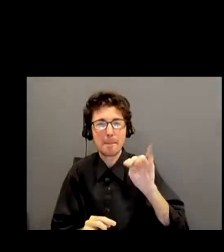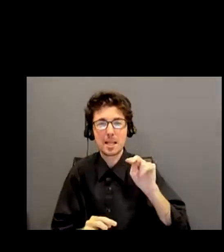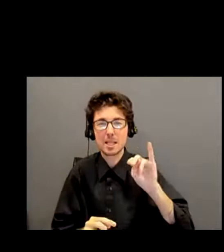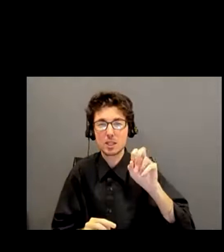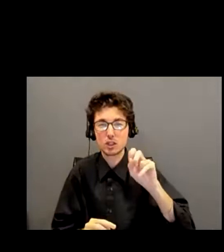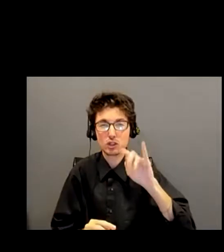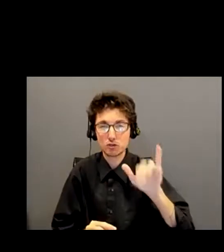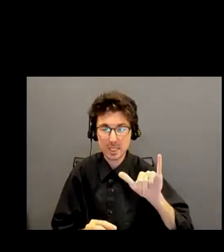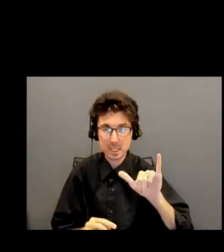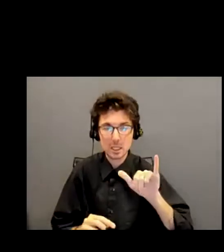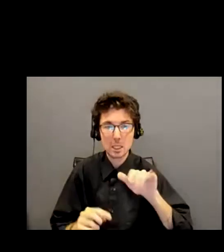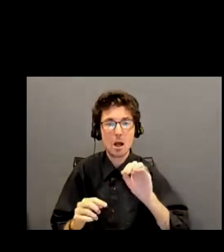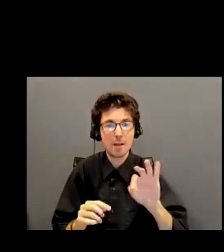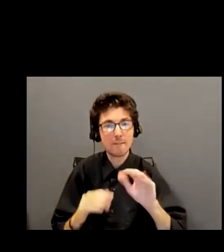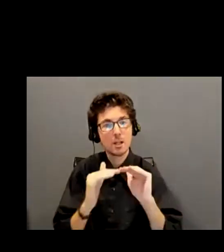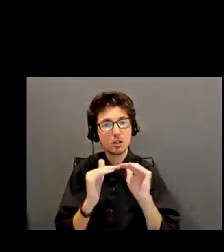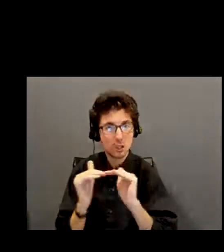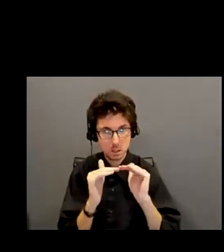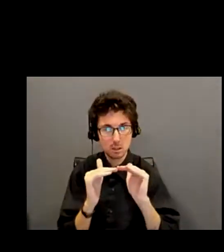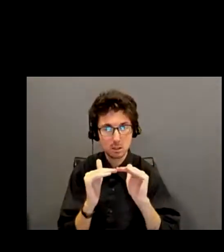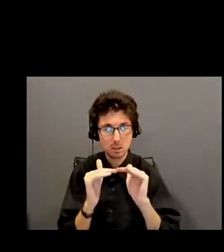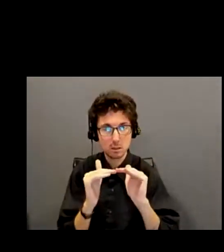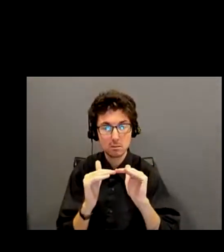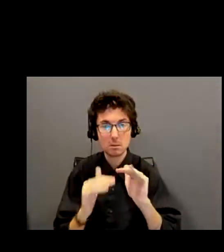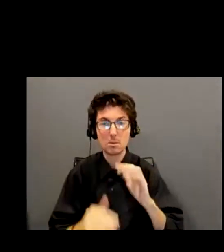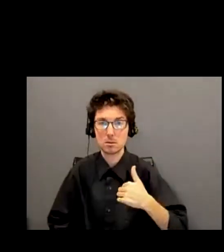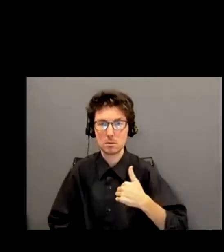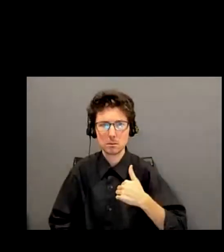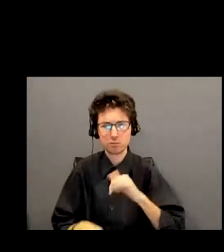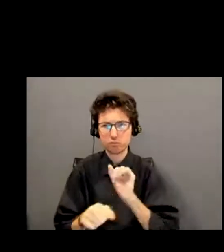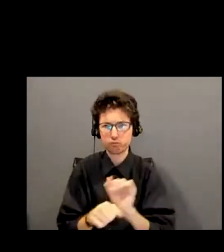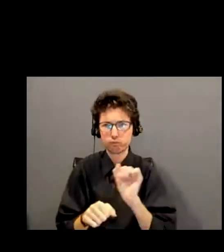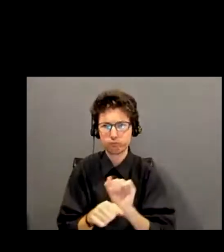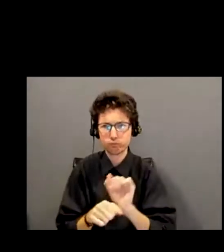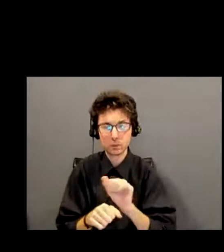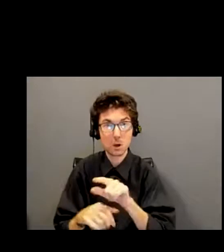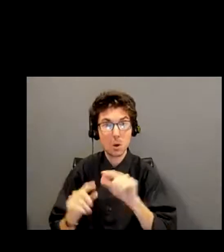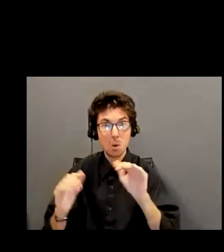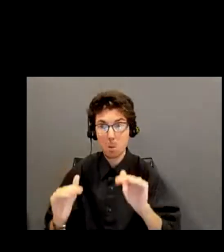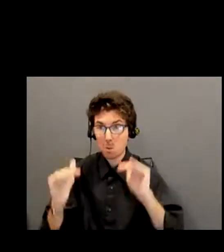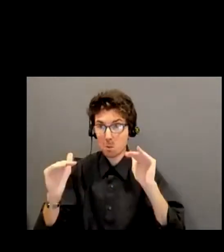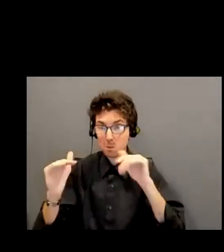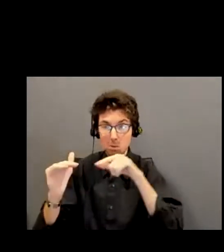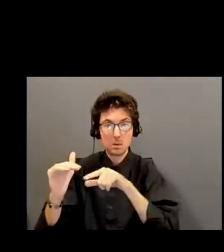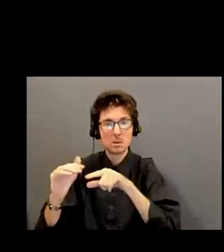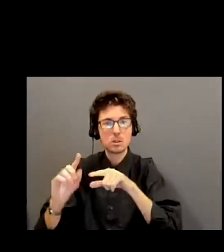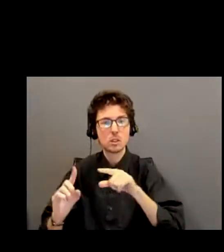the committee worked on under my presidency was the promotion of children with disabilities'